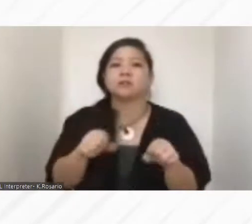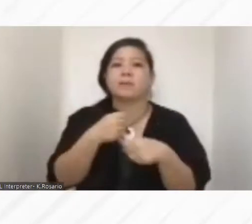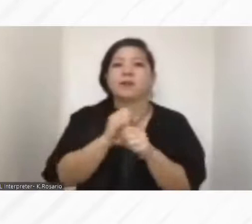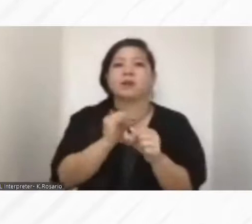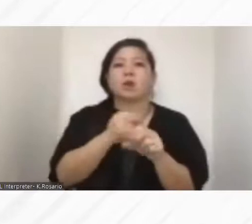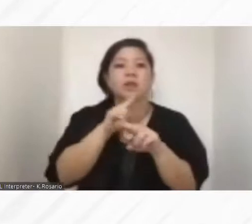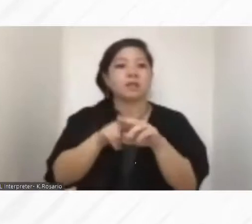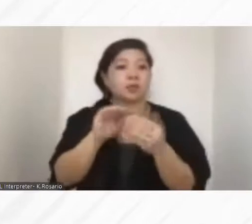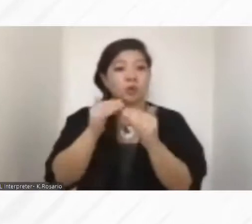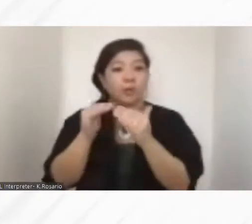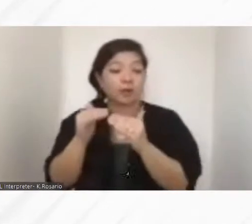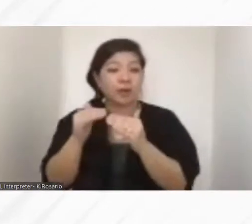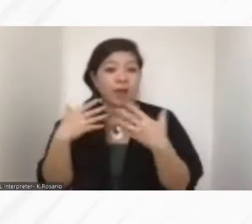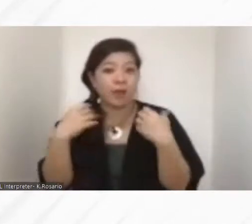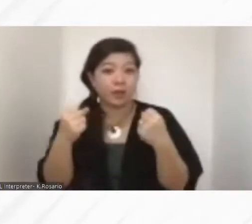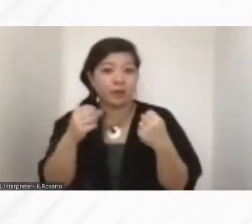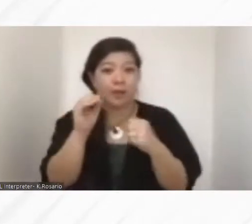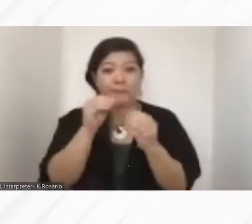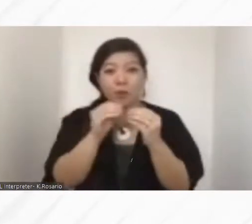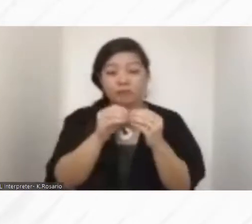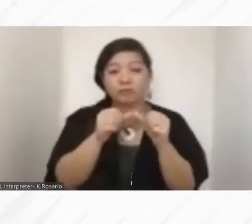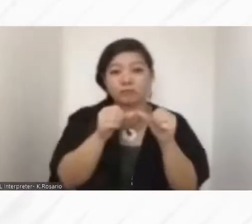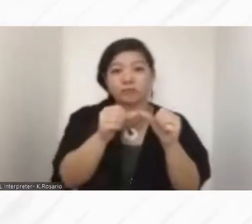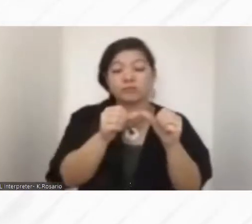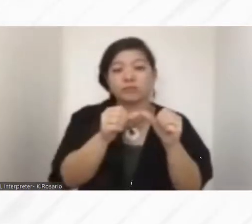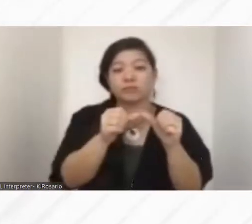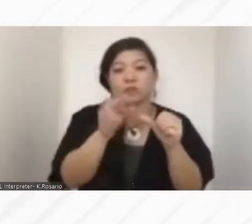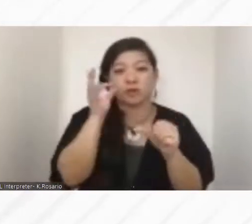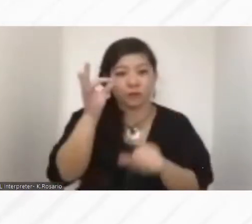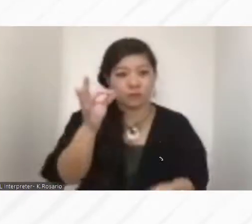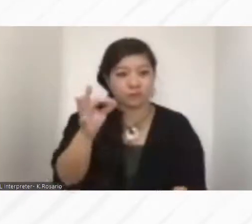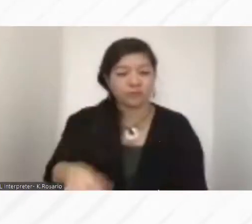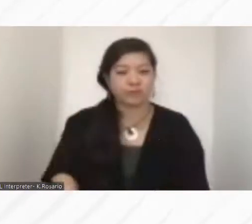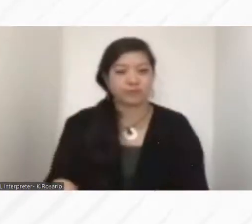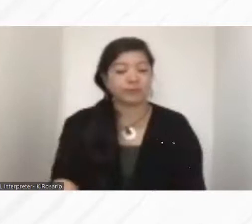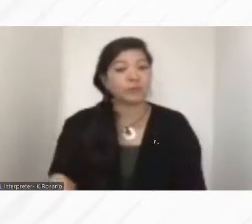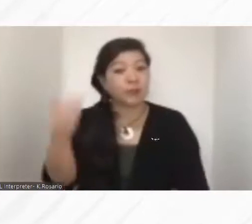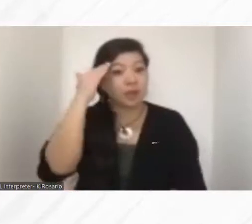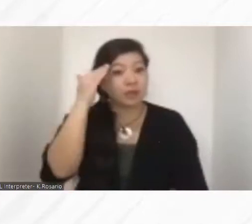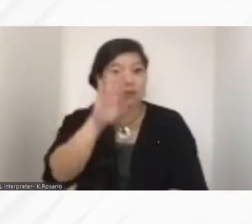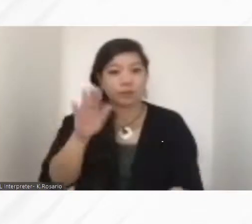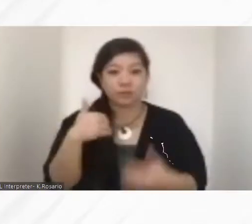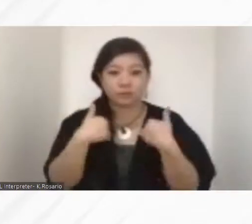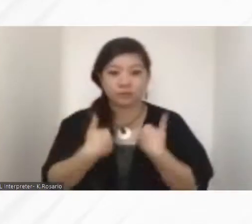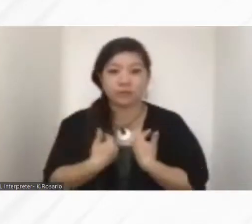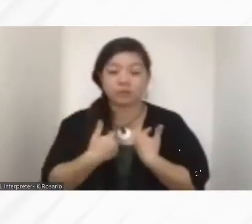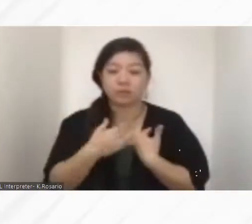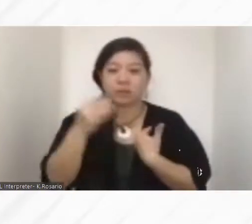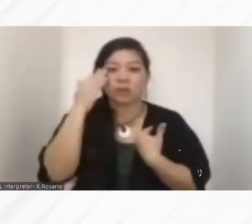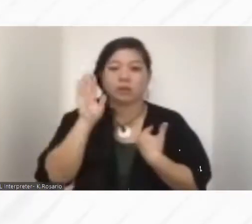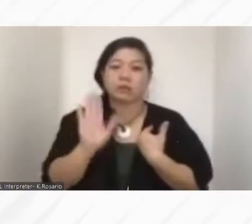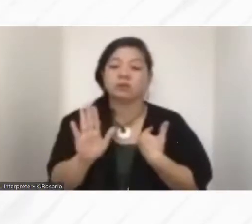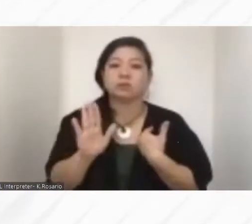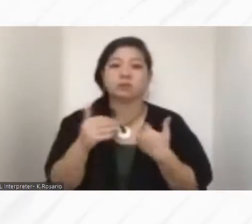and communities healthier and more resilient in the long run. I know you're tired. I know you're